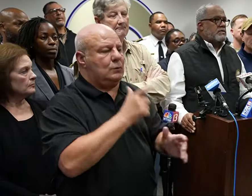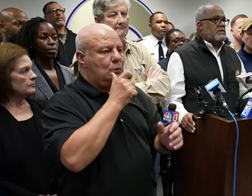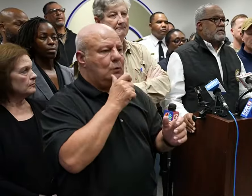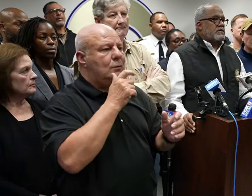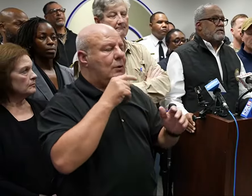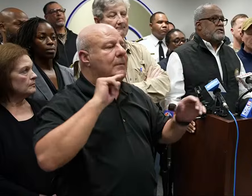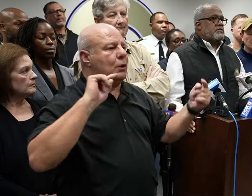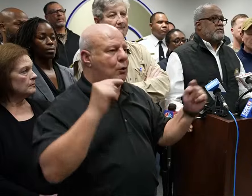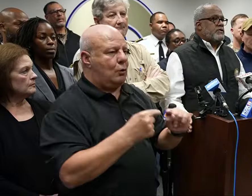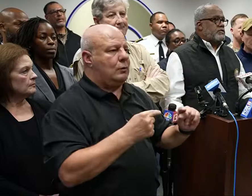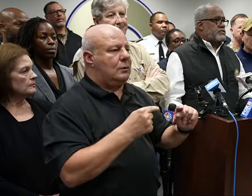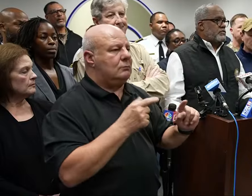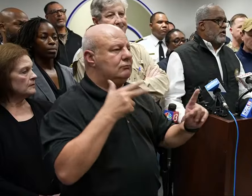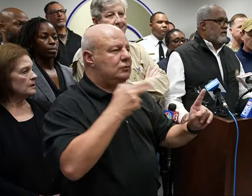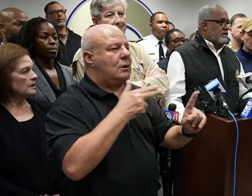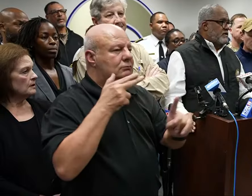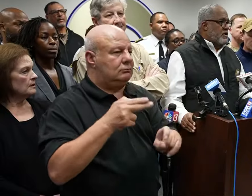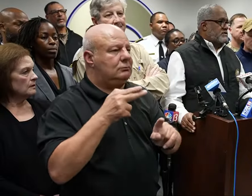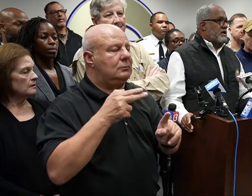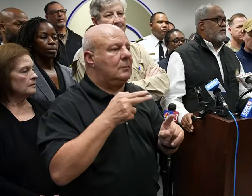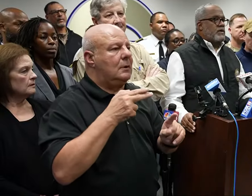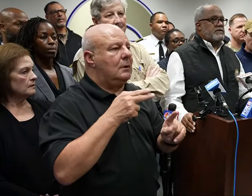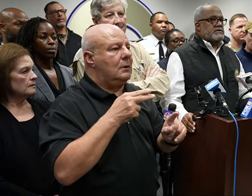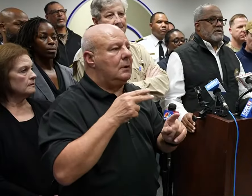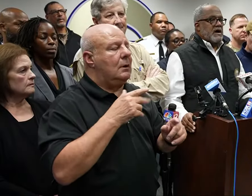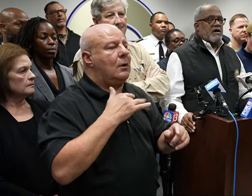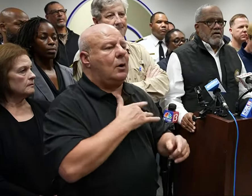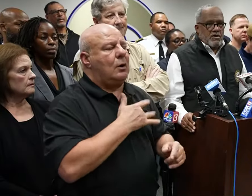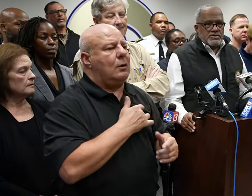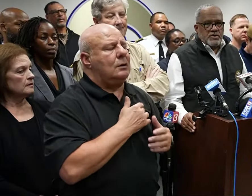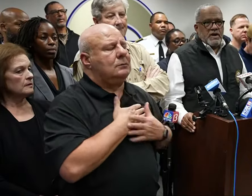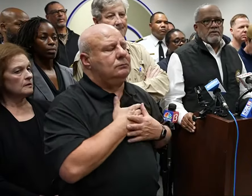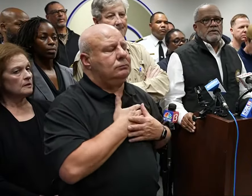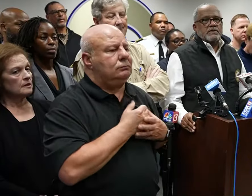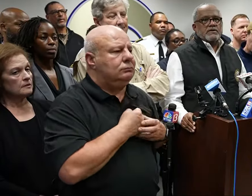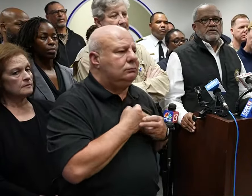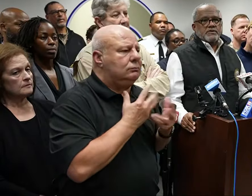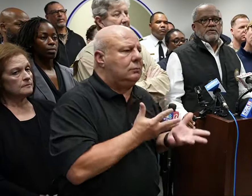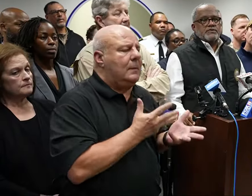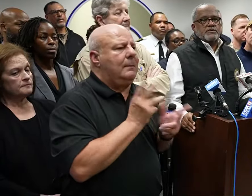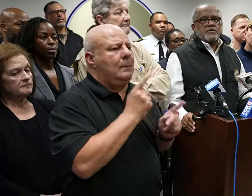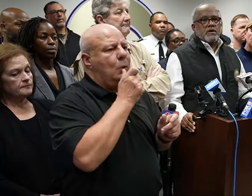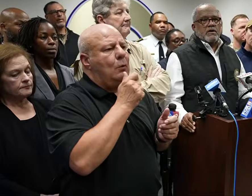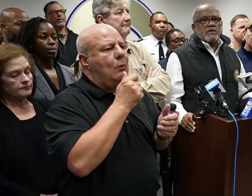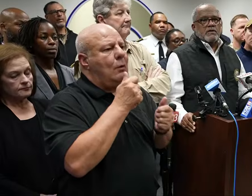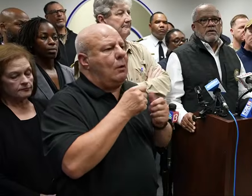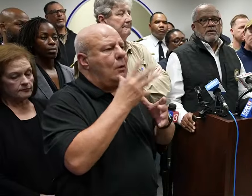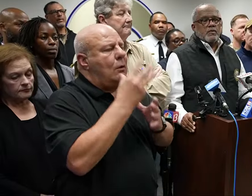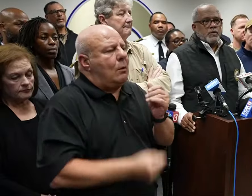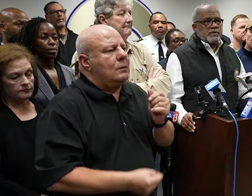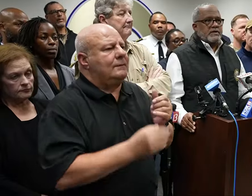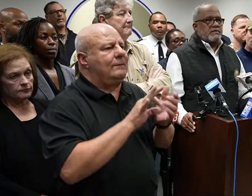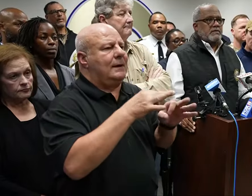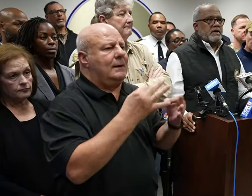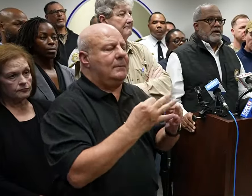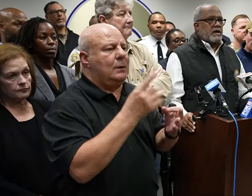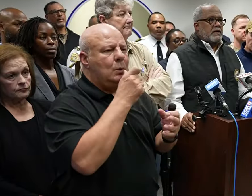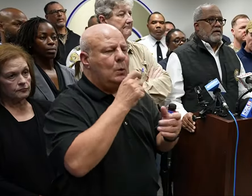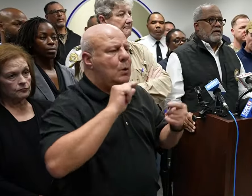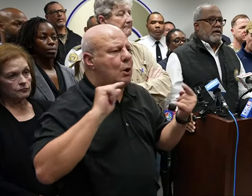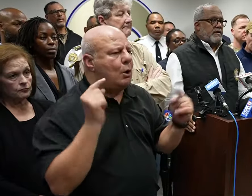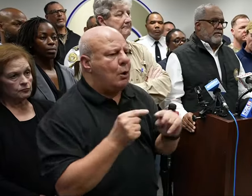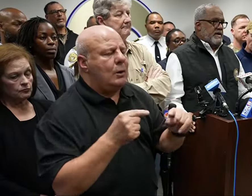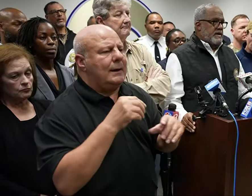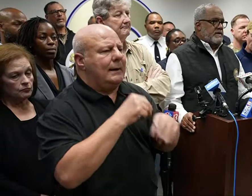out to those who lost loved ones. Our hearts go out to those who are wounded